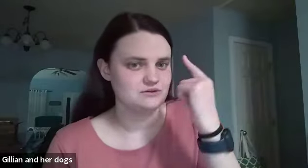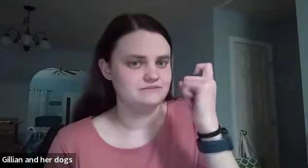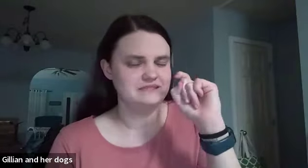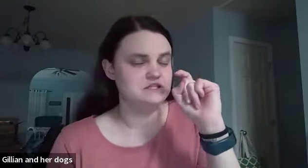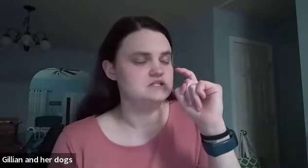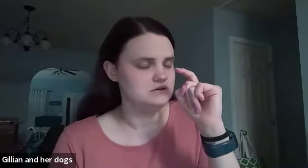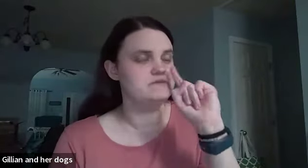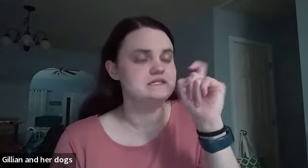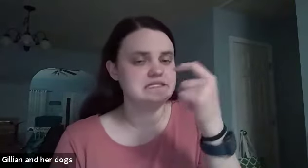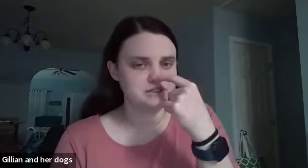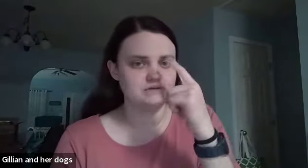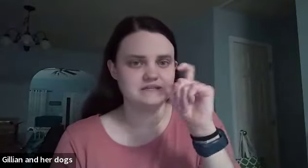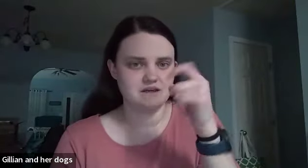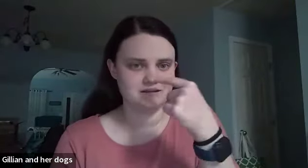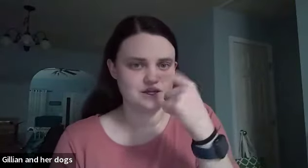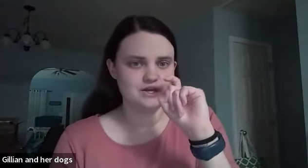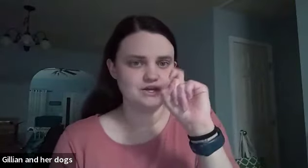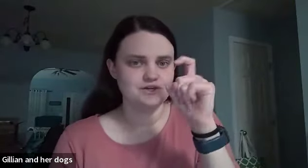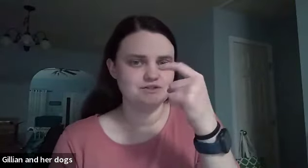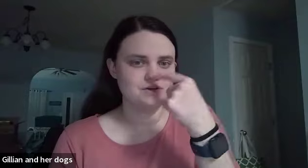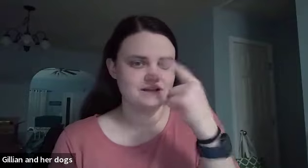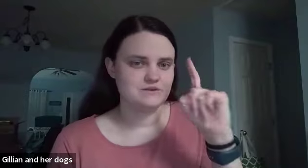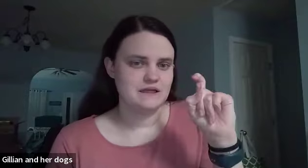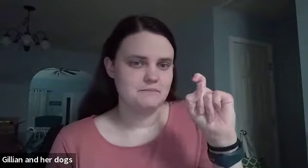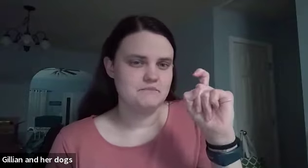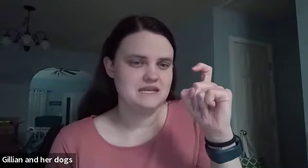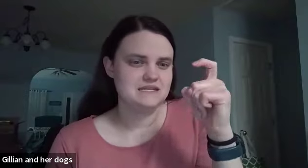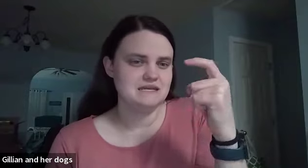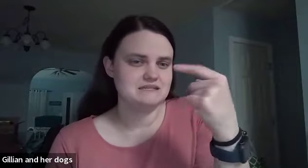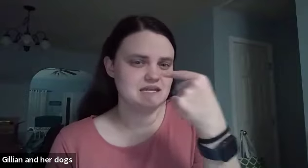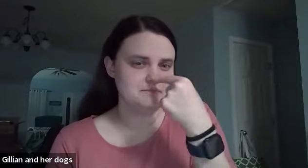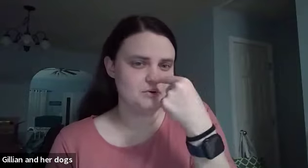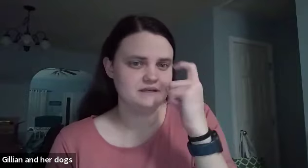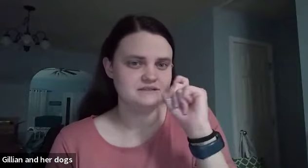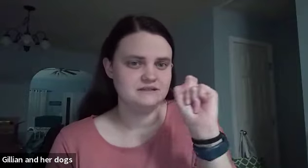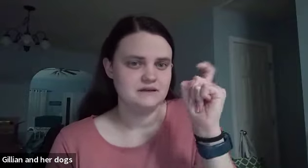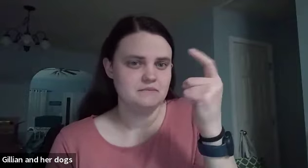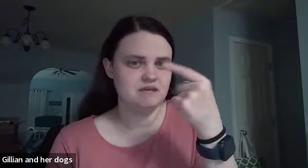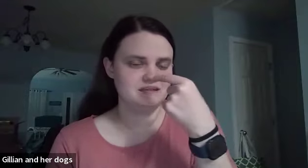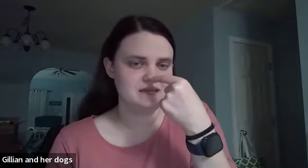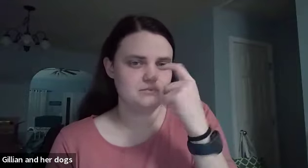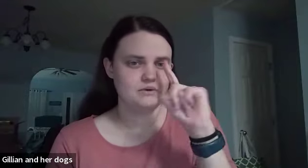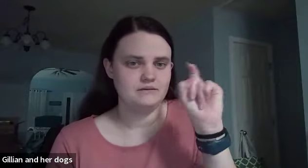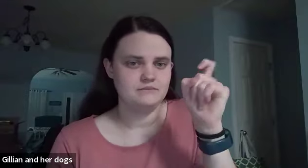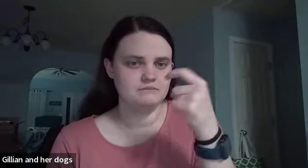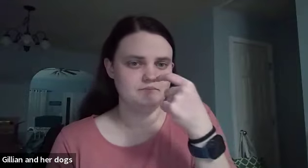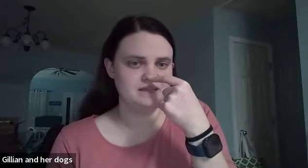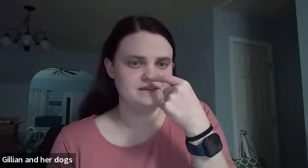circle, the center, the dot. Target. So I like bend it and point. Bend it and point. Bend